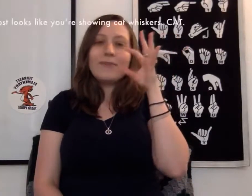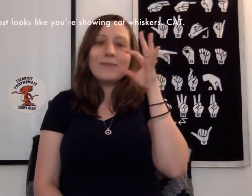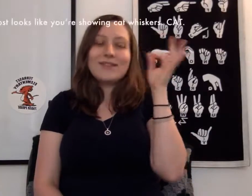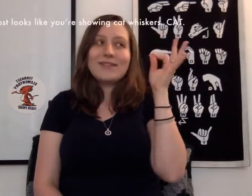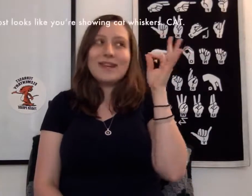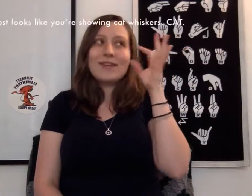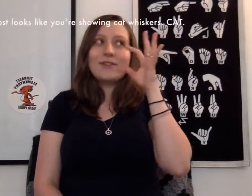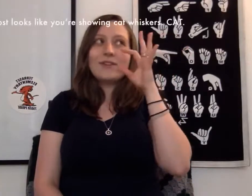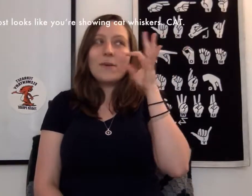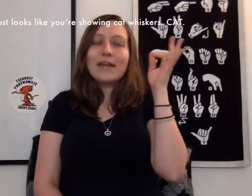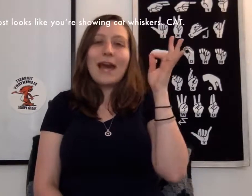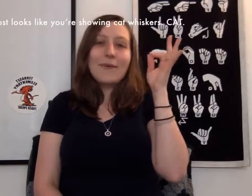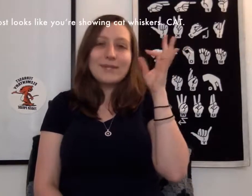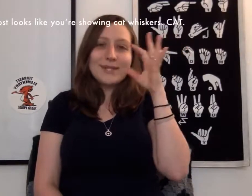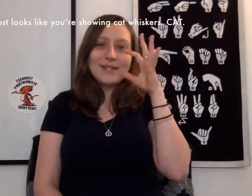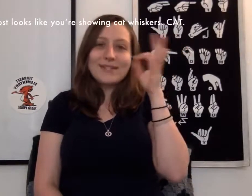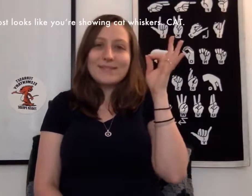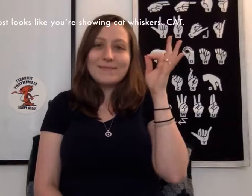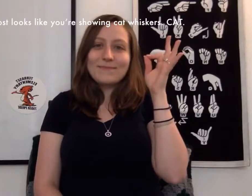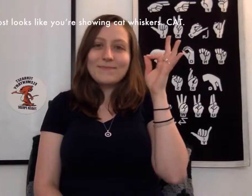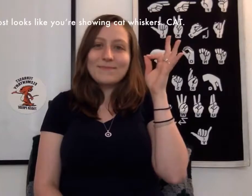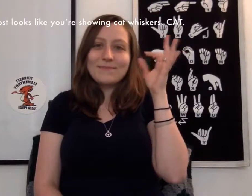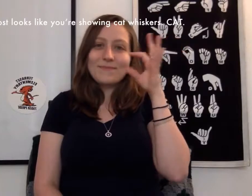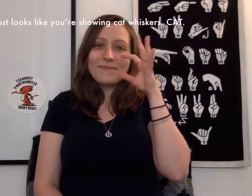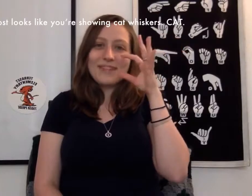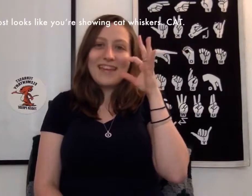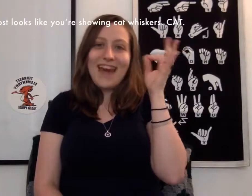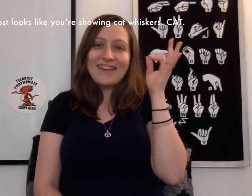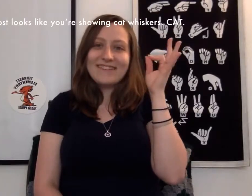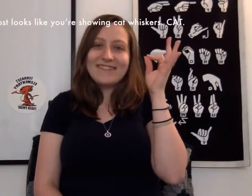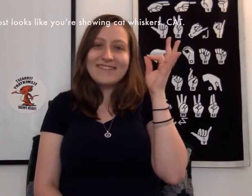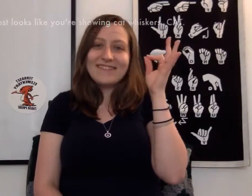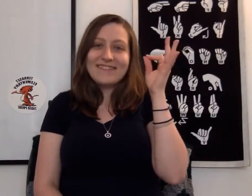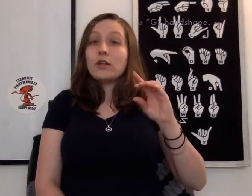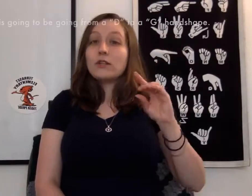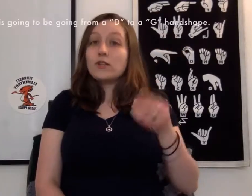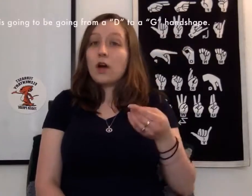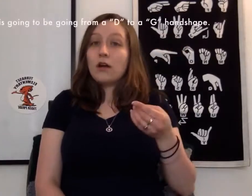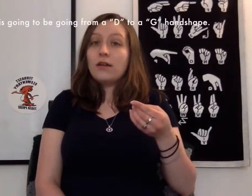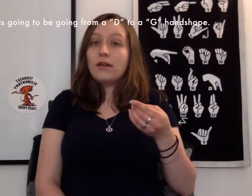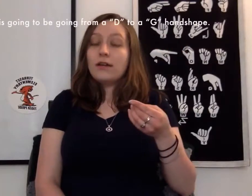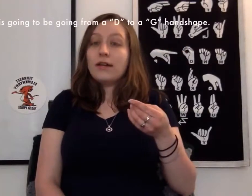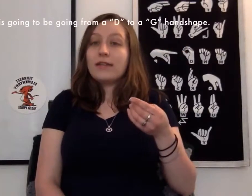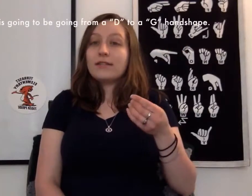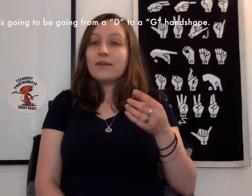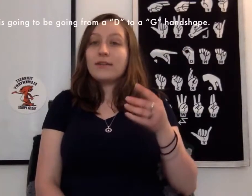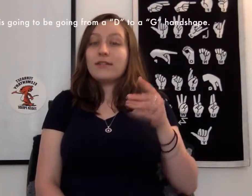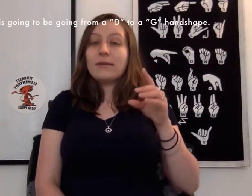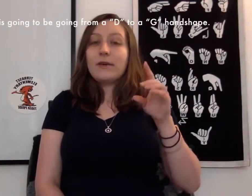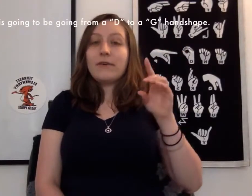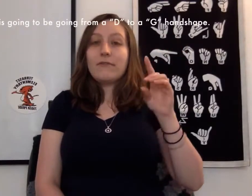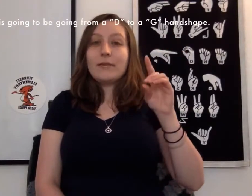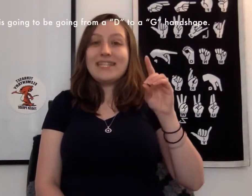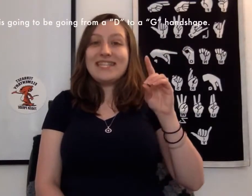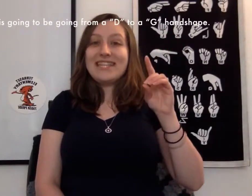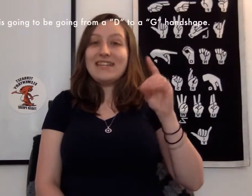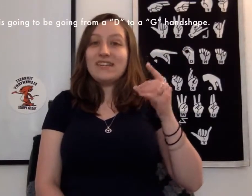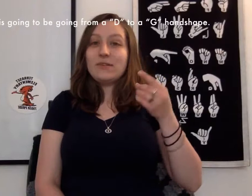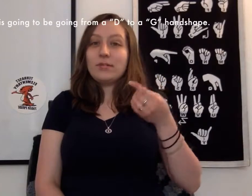looks like you're showing cat whiskers. Cat. Dog is going to be going from a D to a